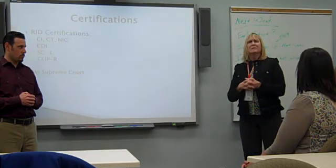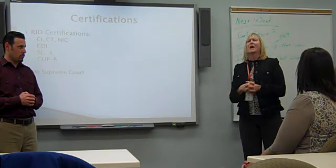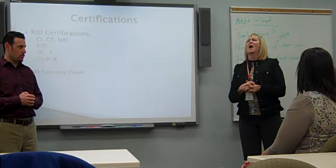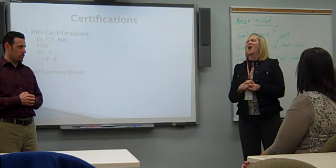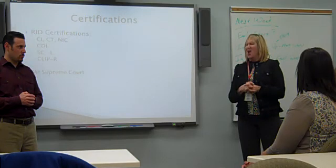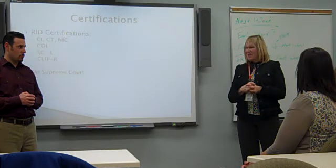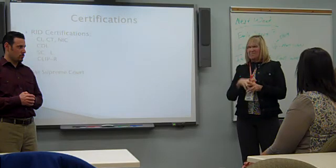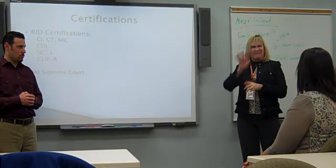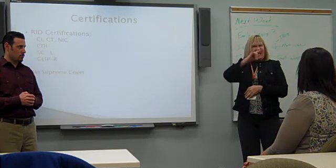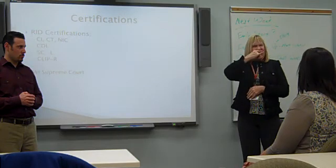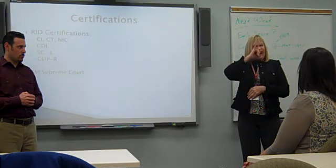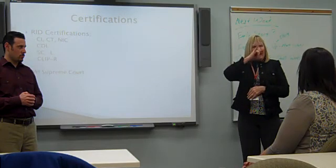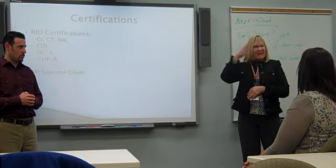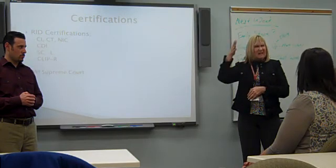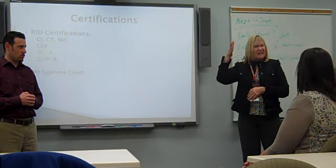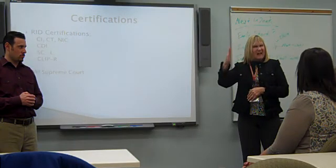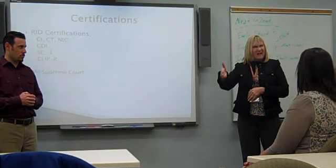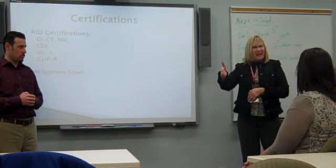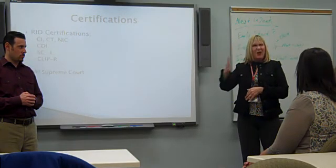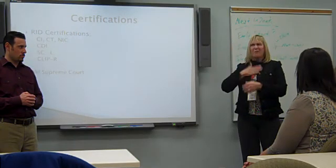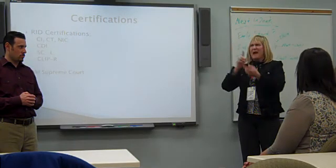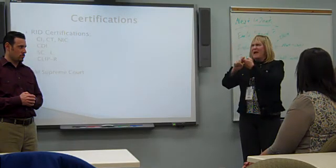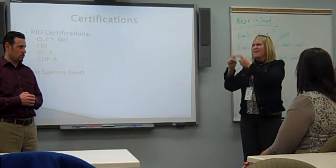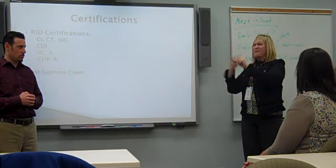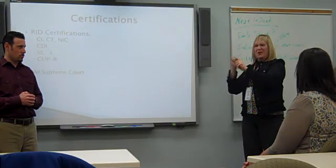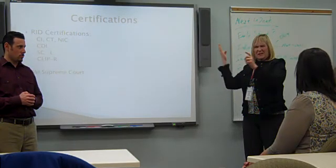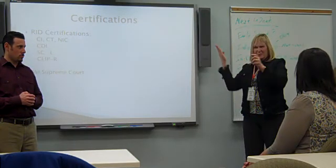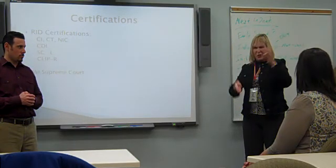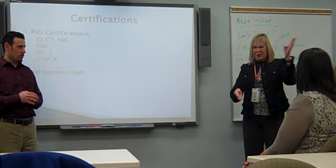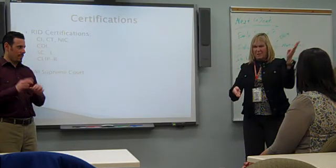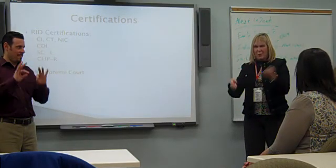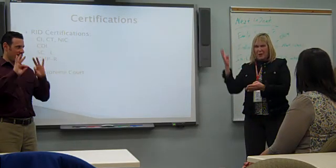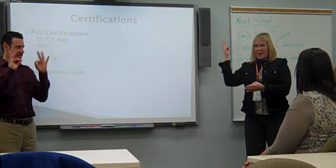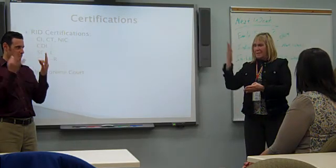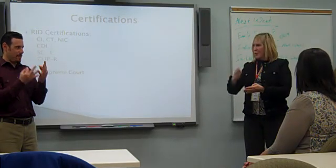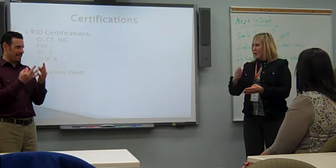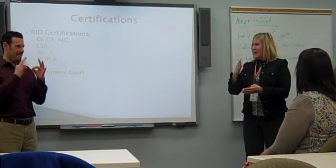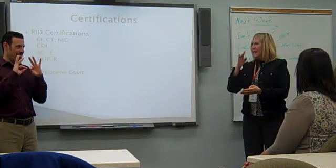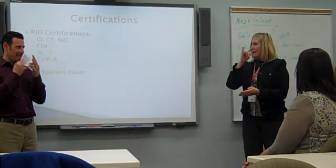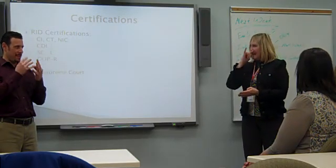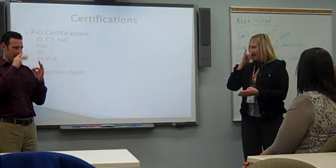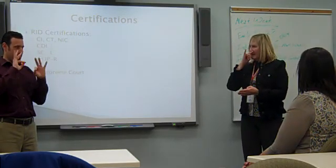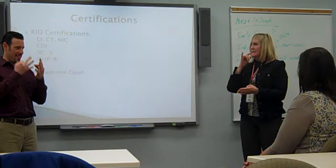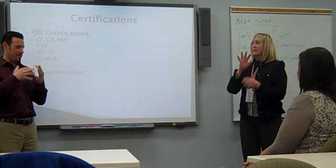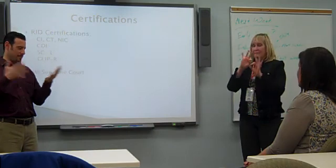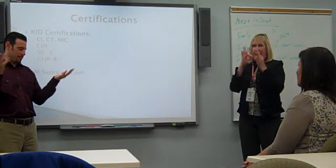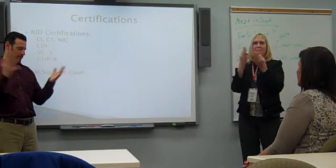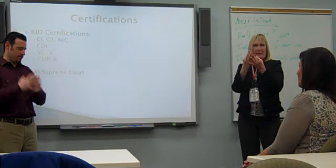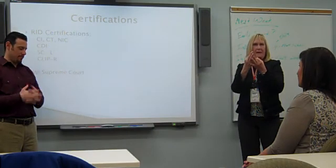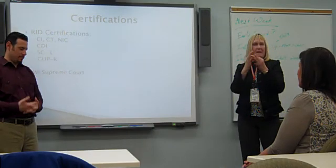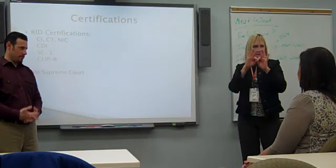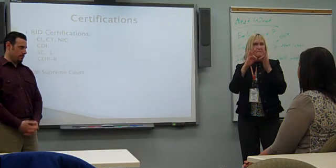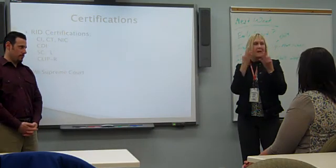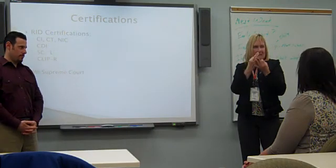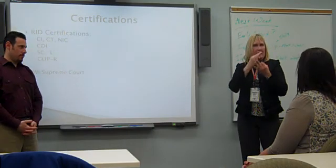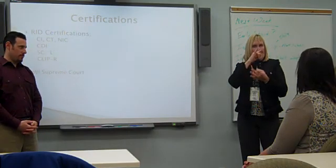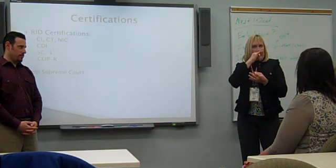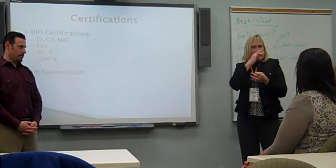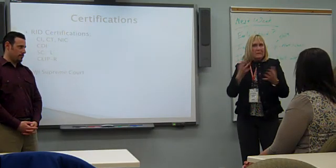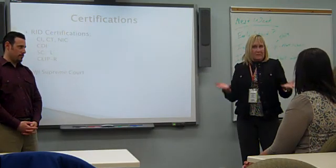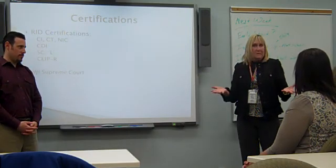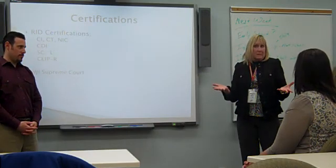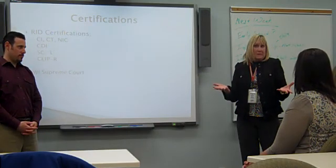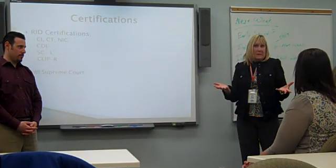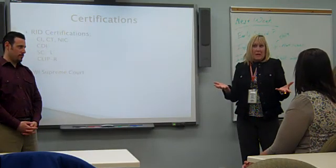Oh, I went to this party at my friend's house. His friend's kids were there. It was a family